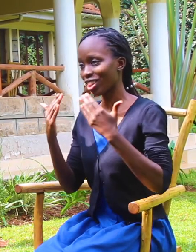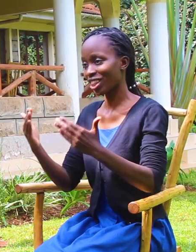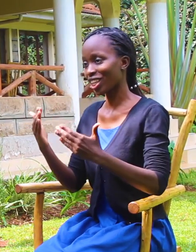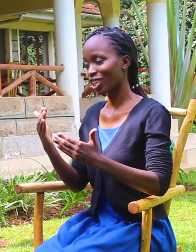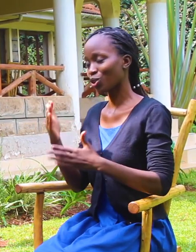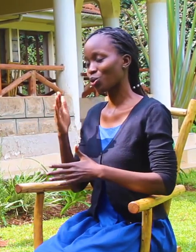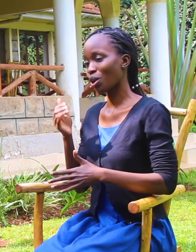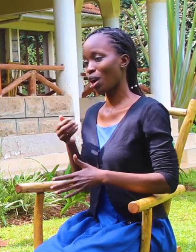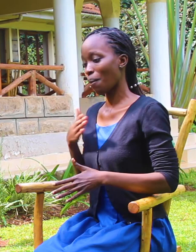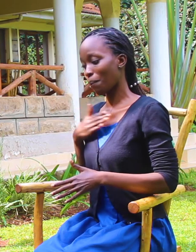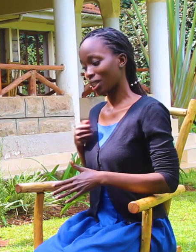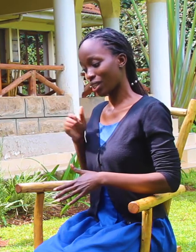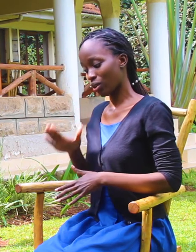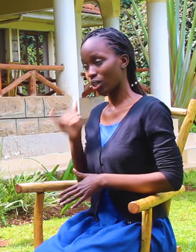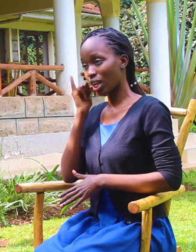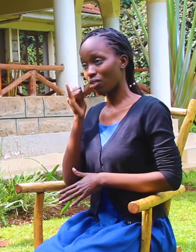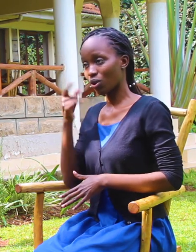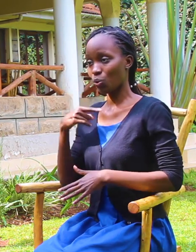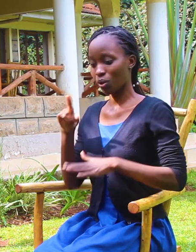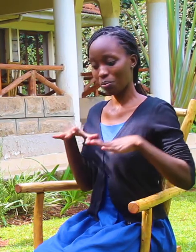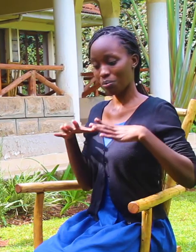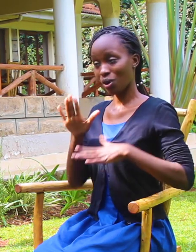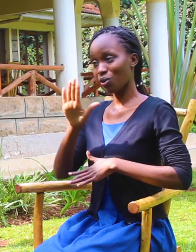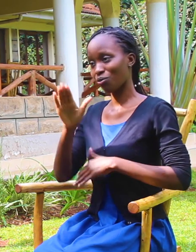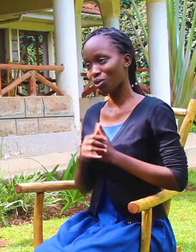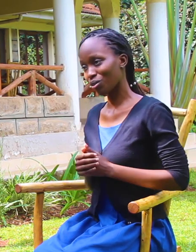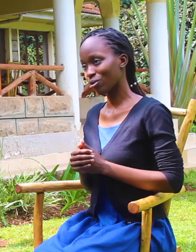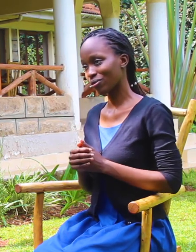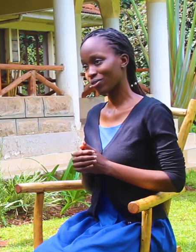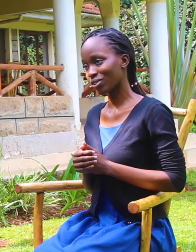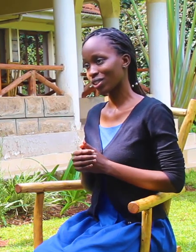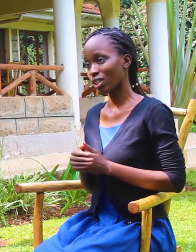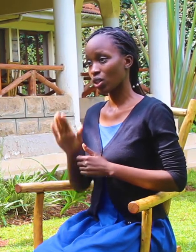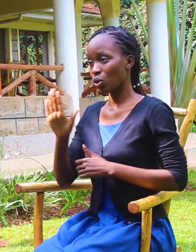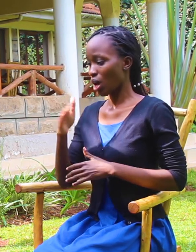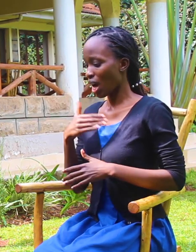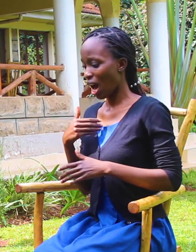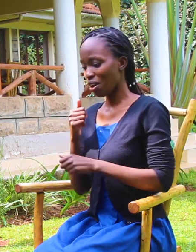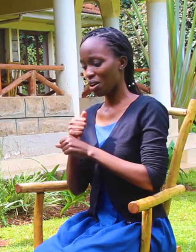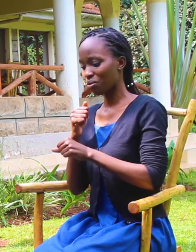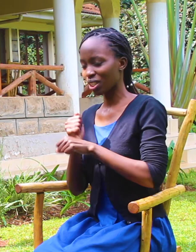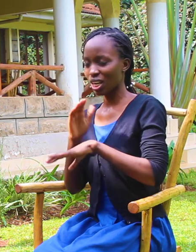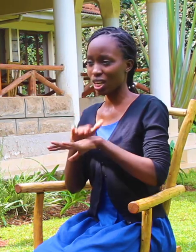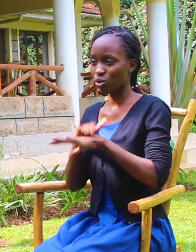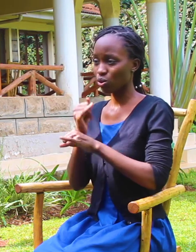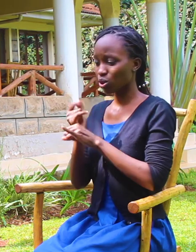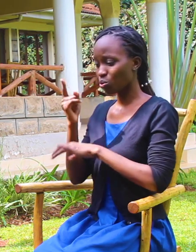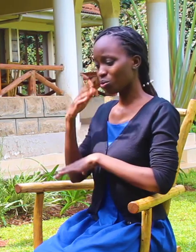Yvonne. We are very proud of you. You have done a good job. You have not let us down. You are an